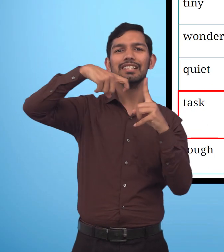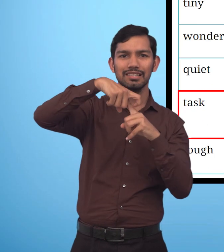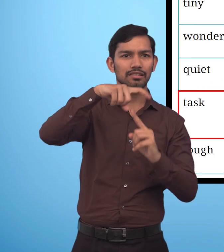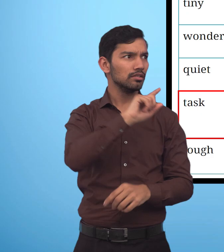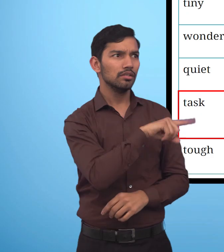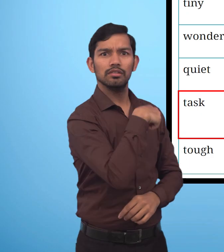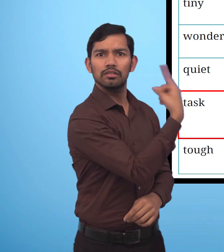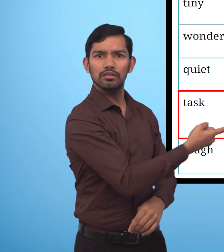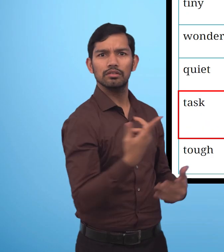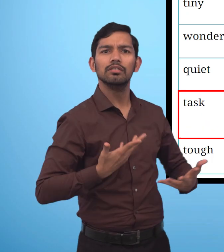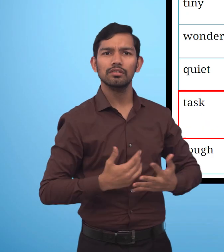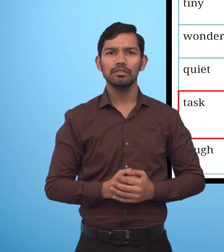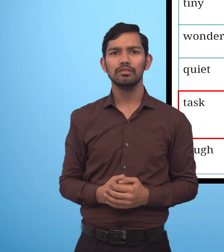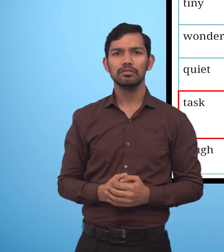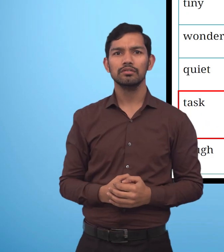Task.